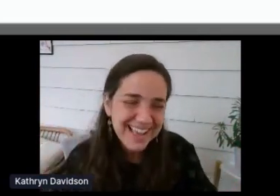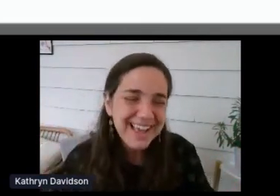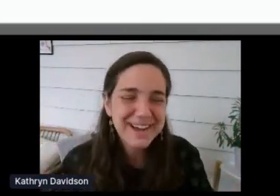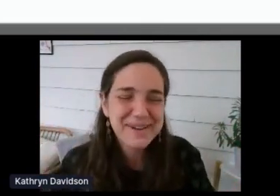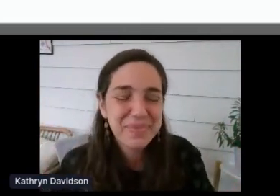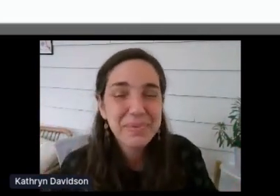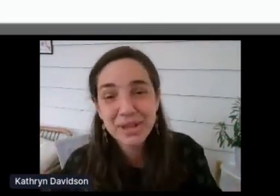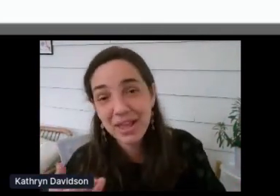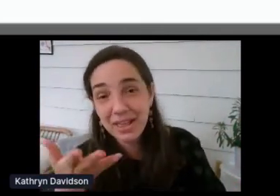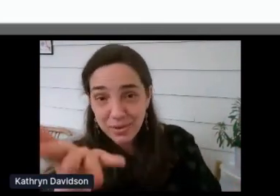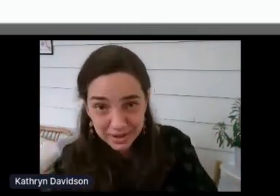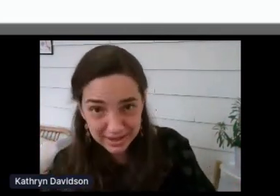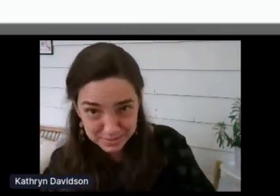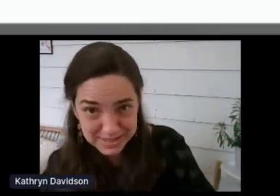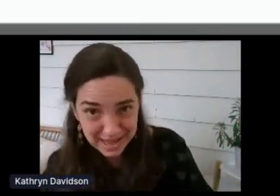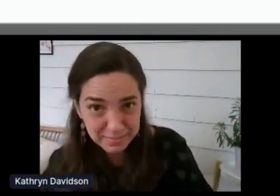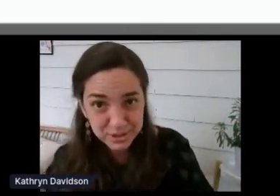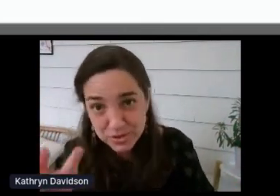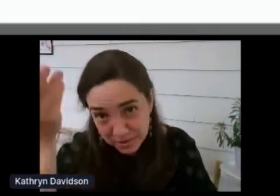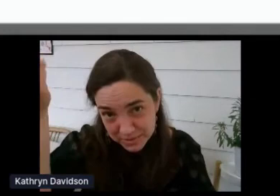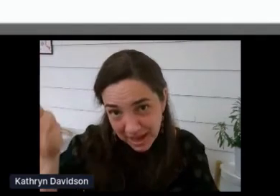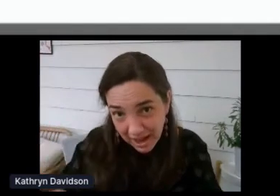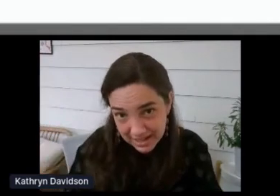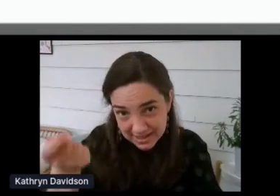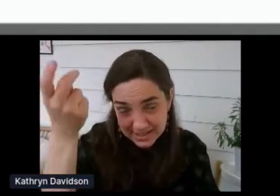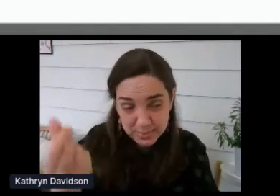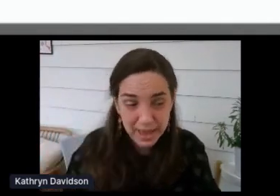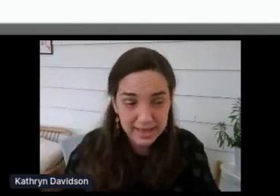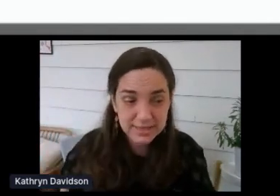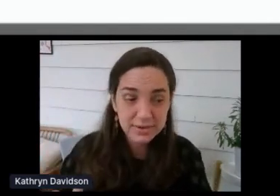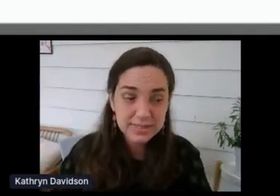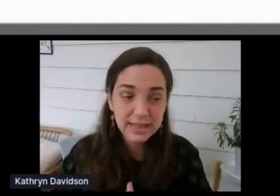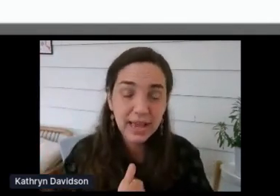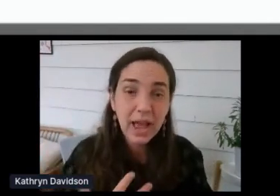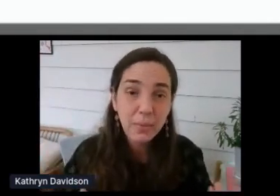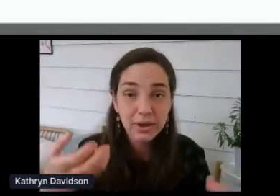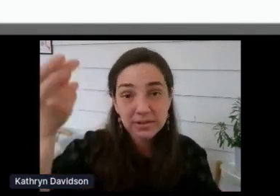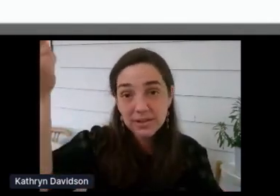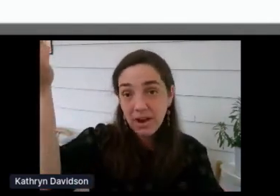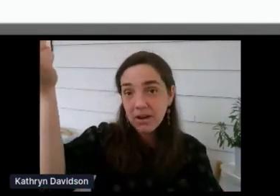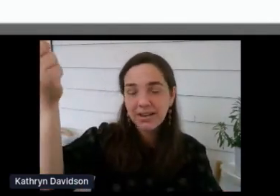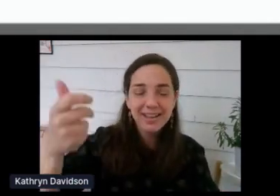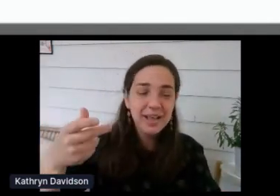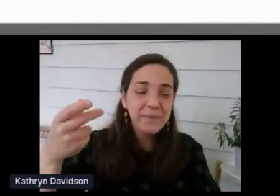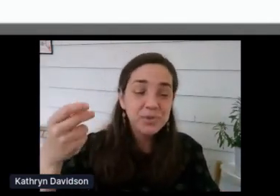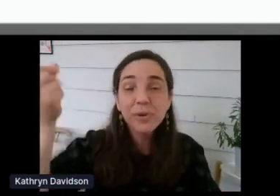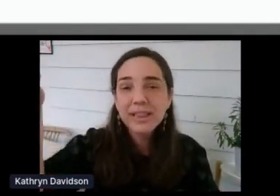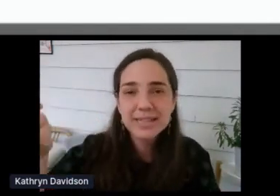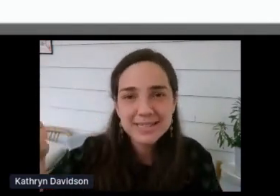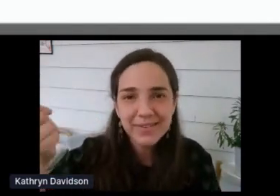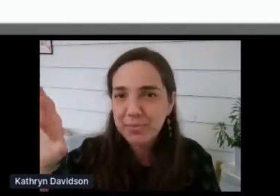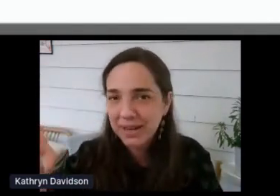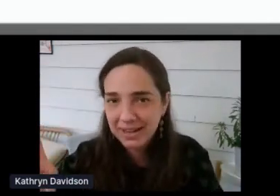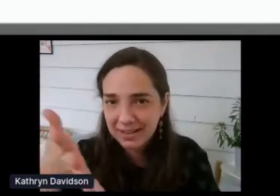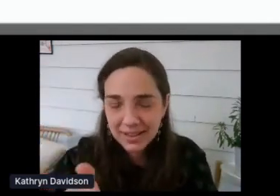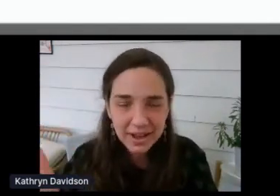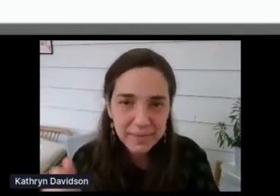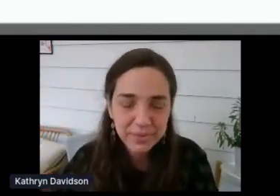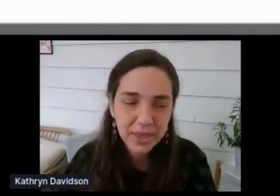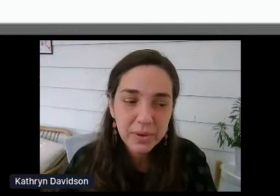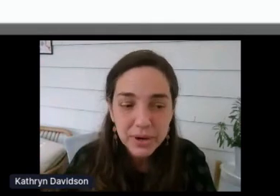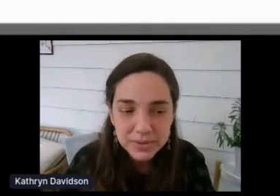dog. And you can express that, but you don't use height in this way. So you don't say, like, I want dog. Doing this,